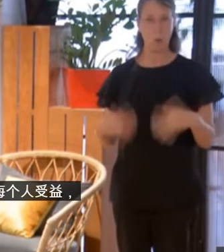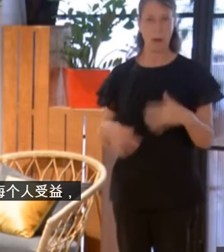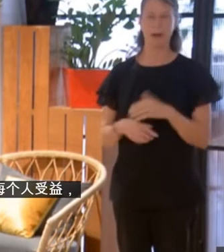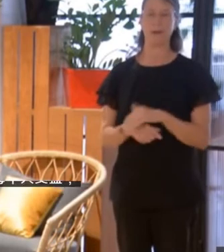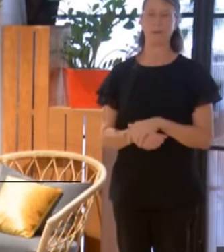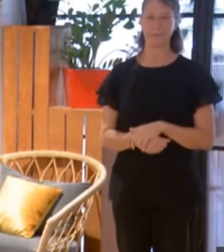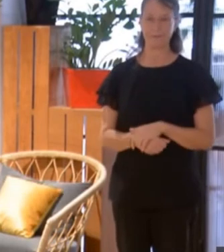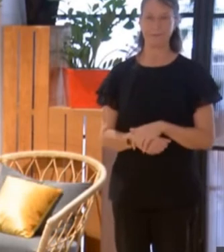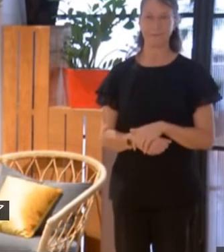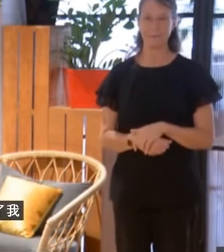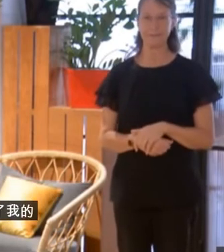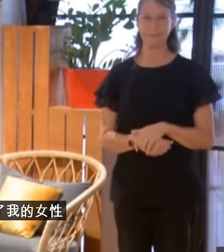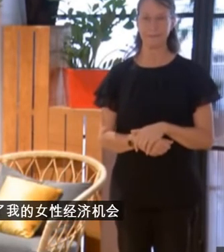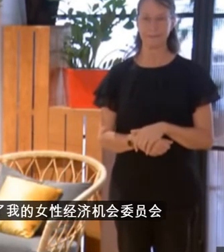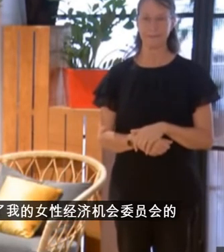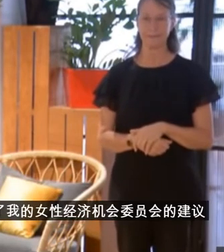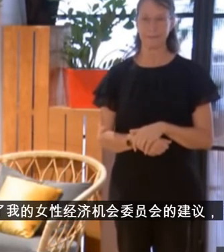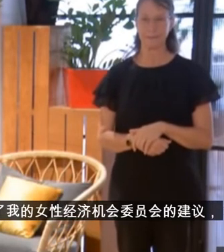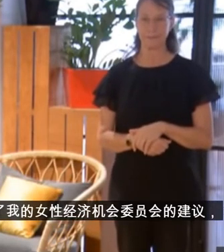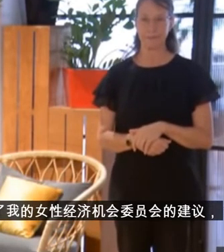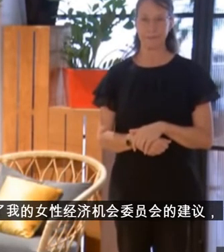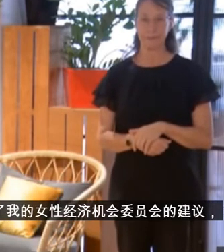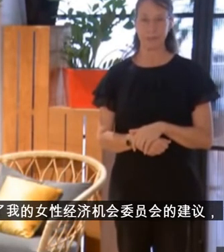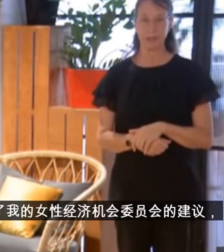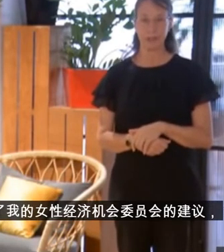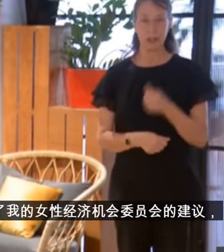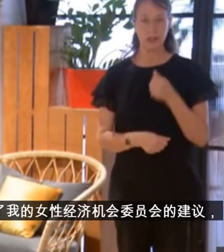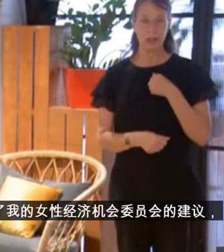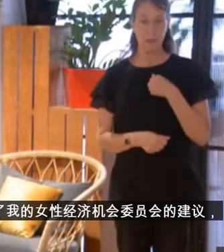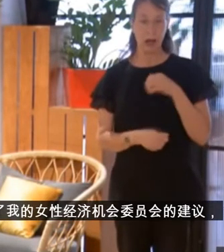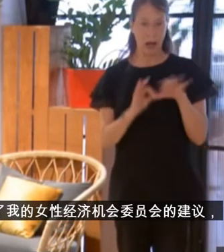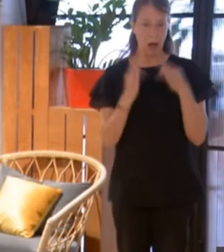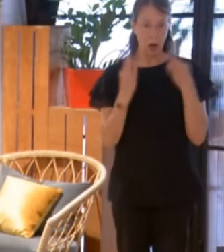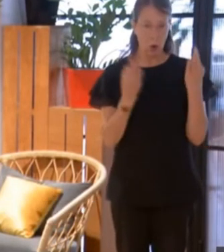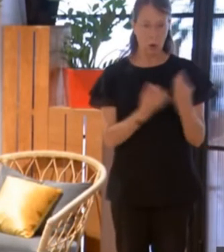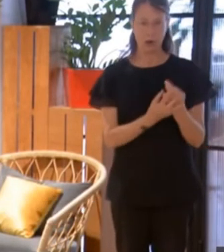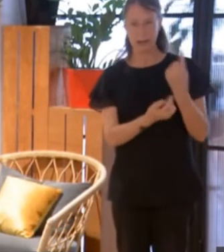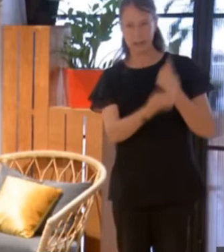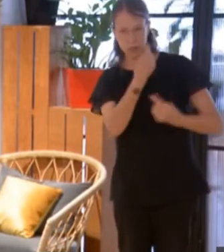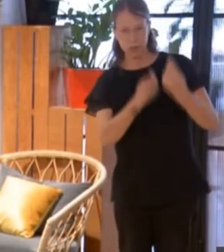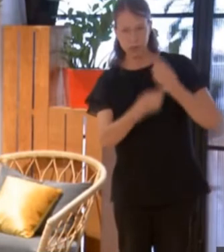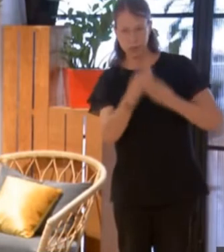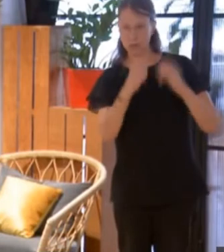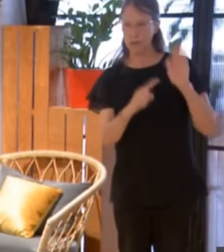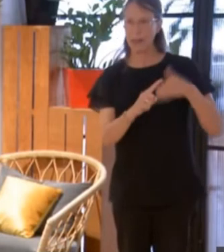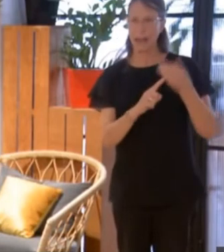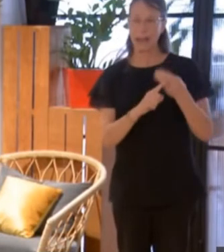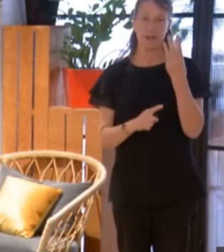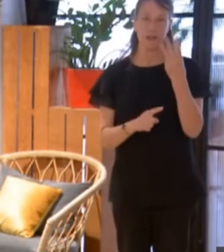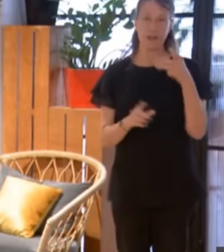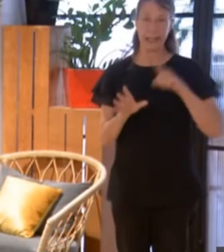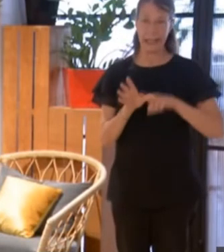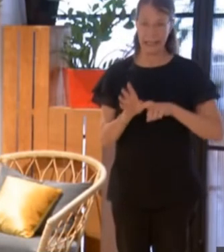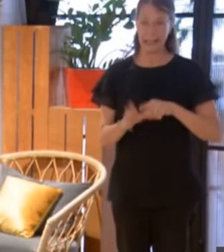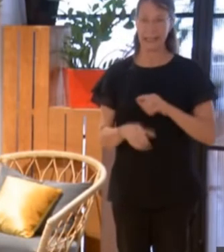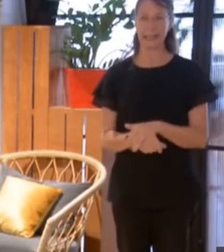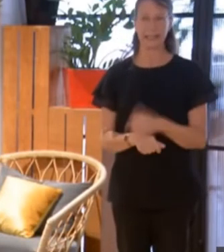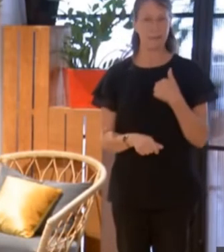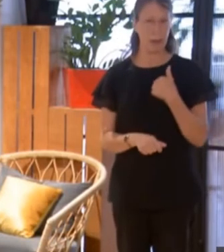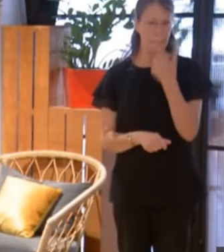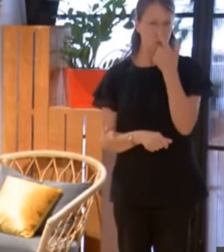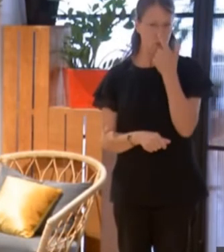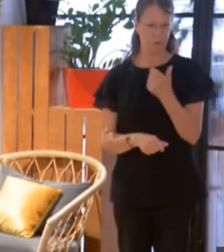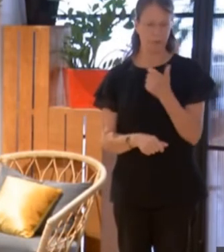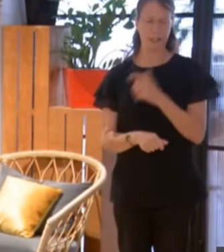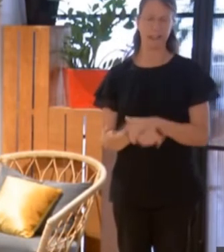that. I've taken advice from my Council for Women's Economic Opportunity over the last 3 years since I've had the great privilege of being the